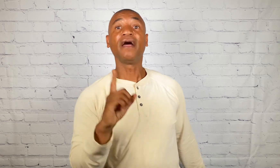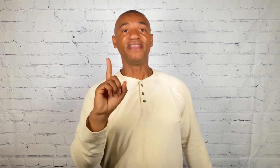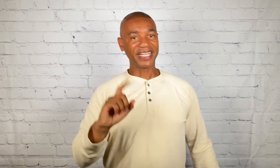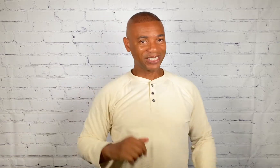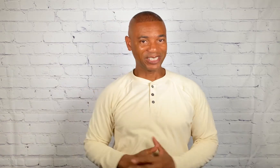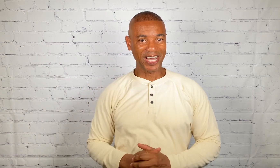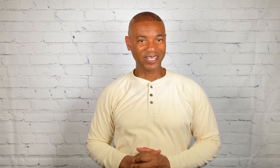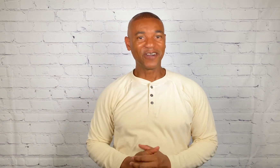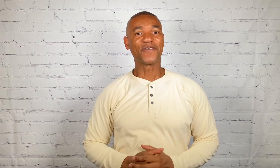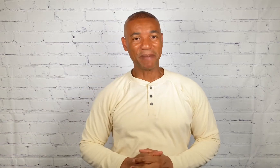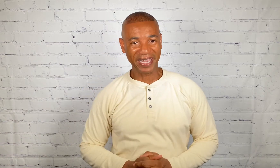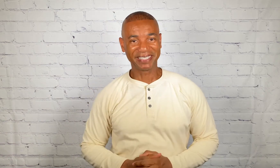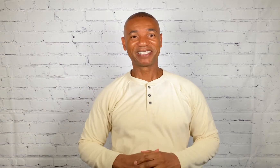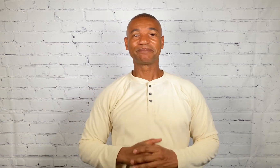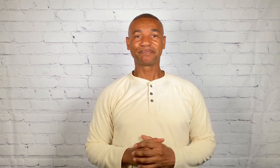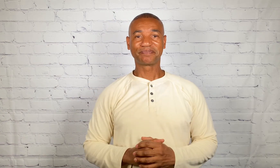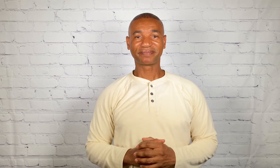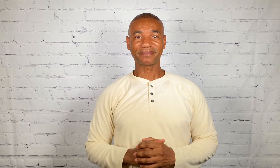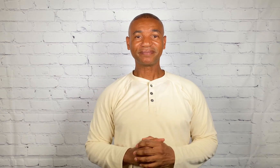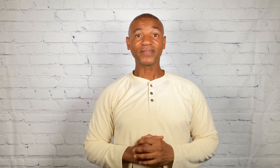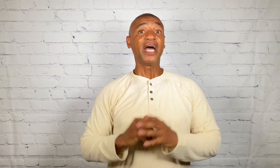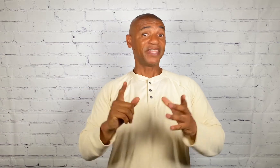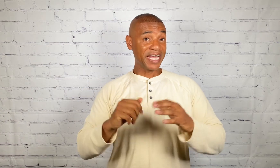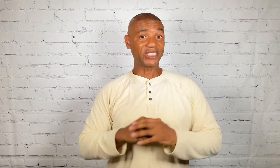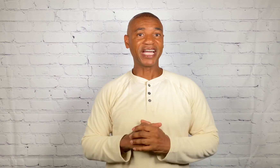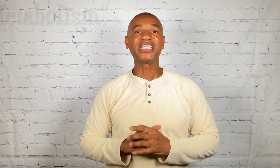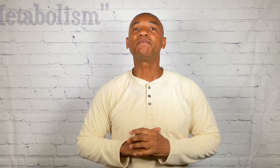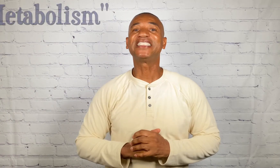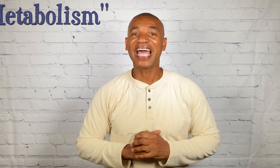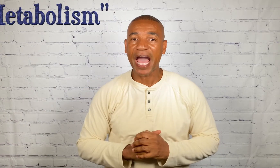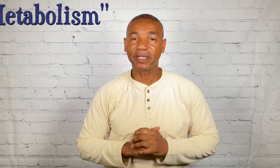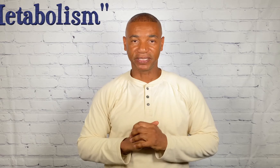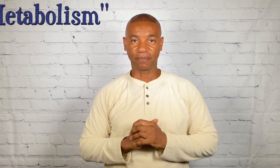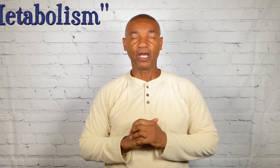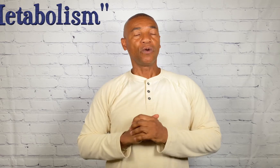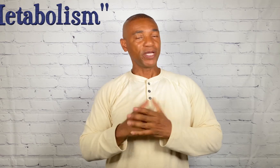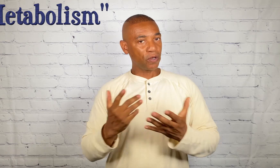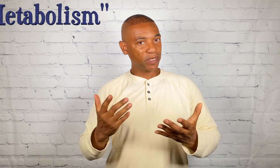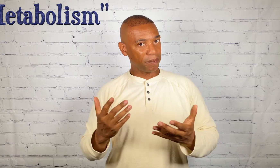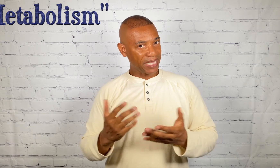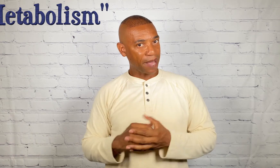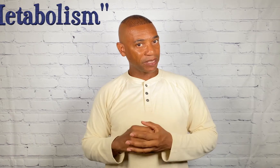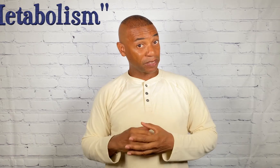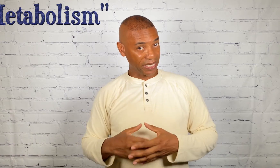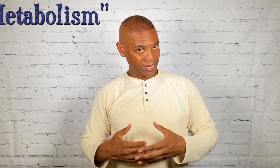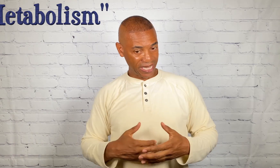That is the sign for malice. The next sign is metabolism. We know with the metabolism, the intestines